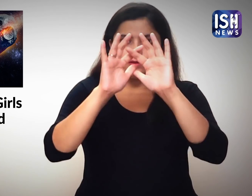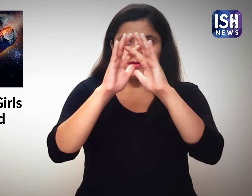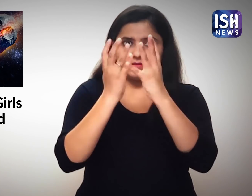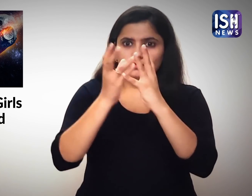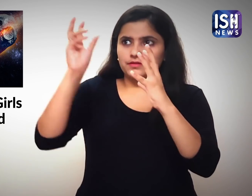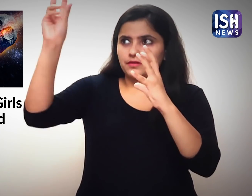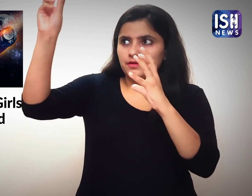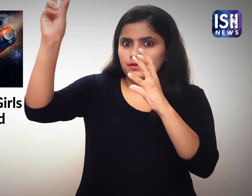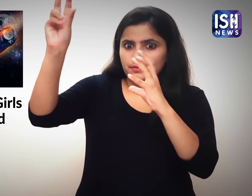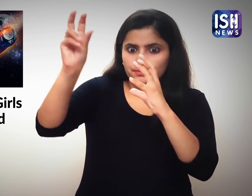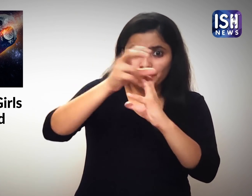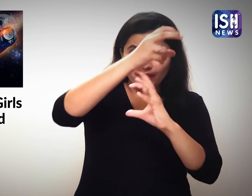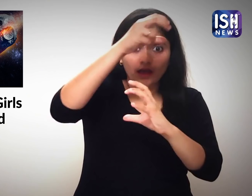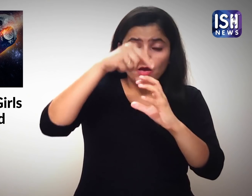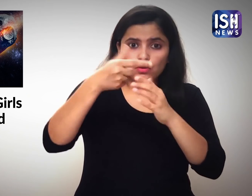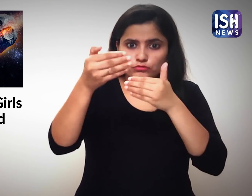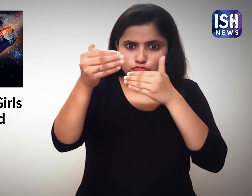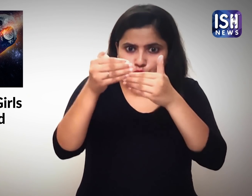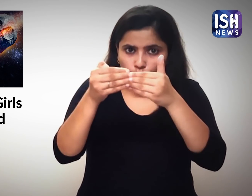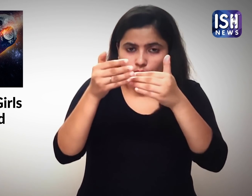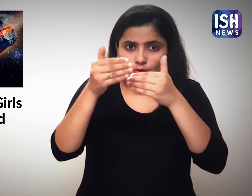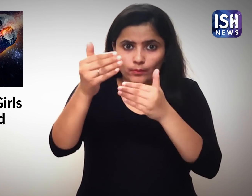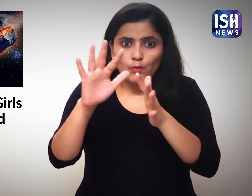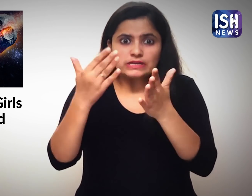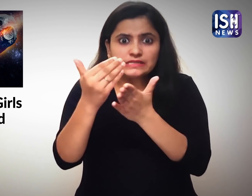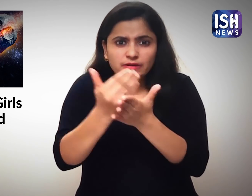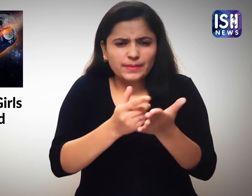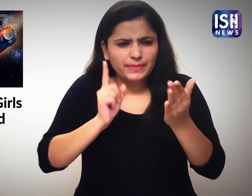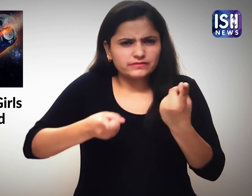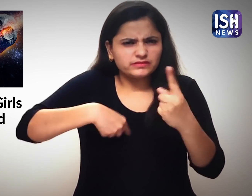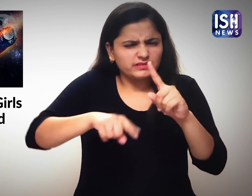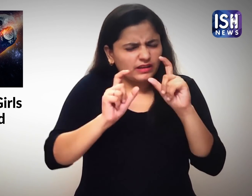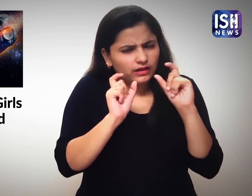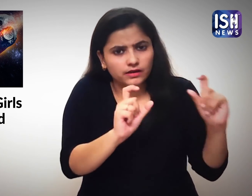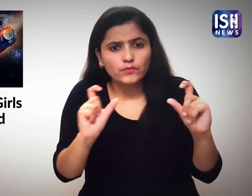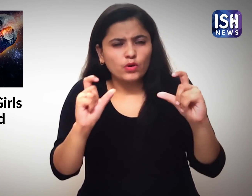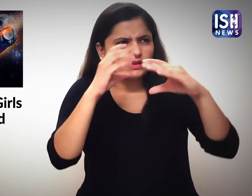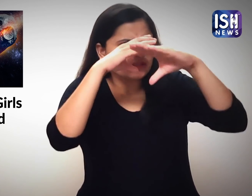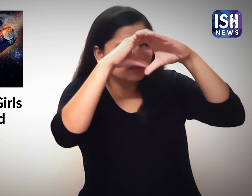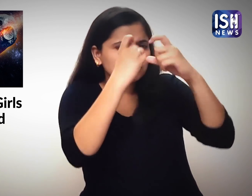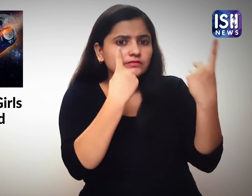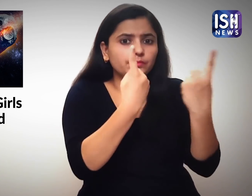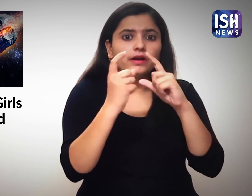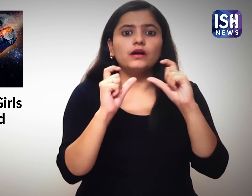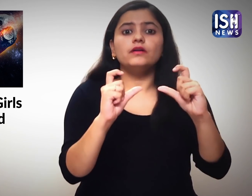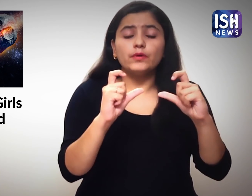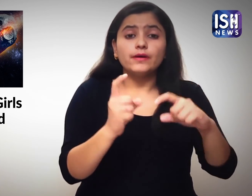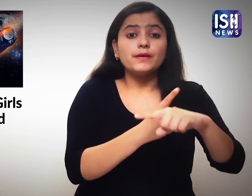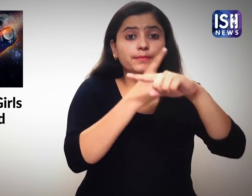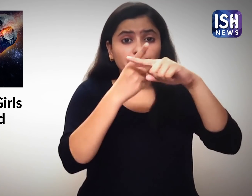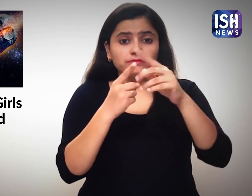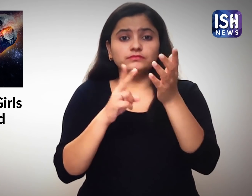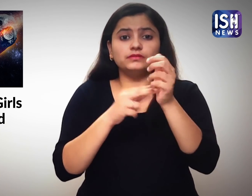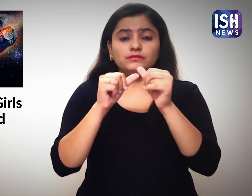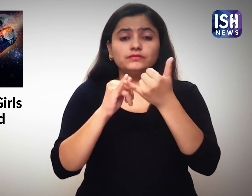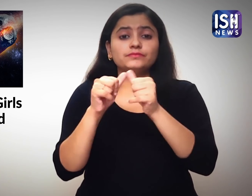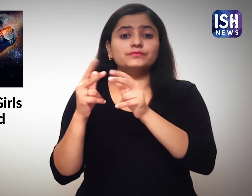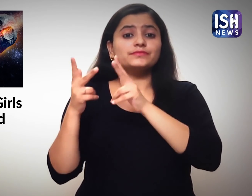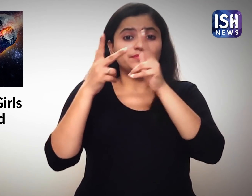Because the path of the asteroid and its proximity needs to be carefully monitored. Every